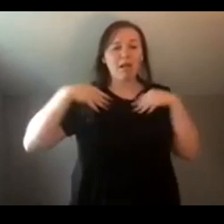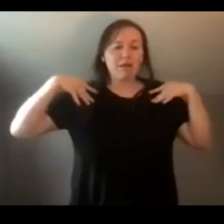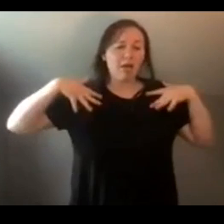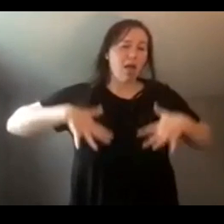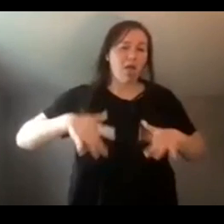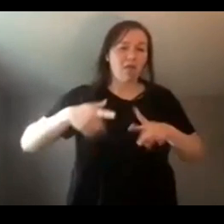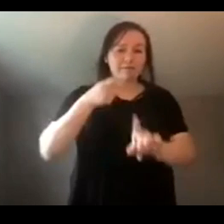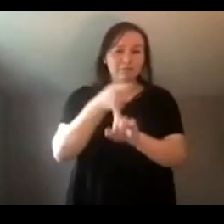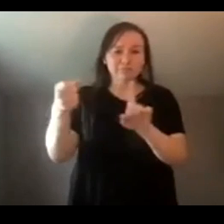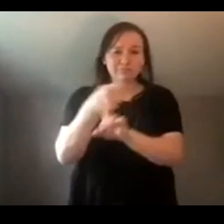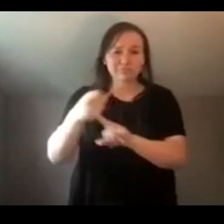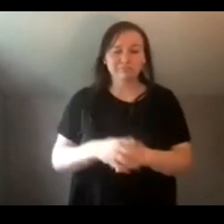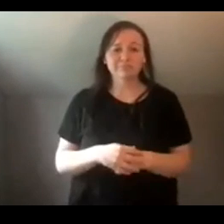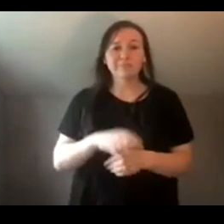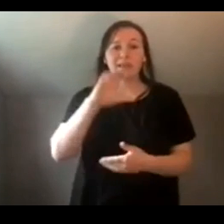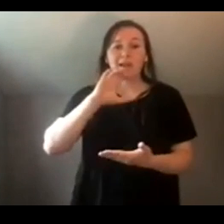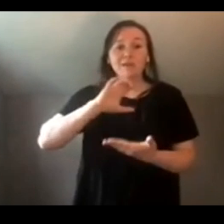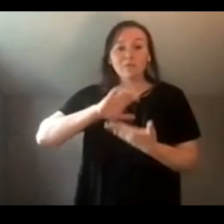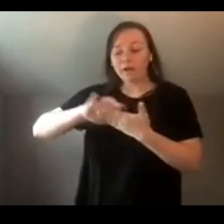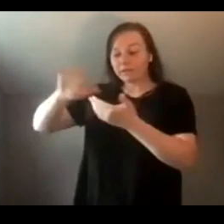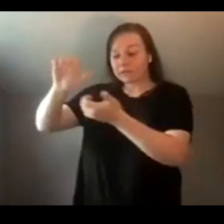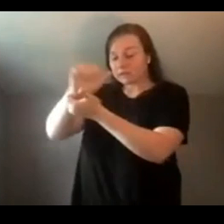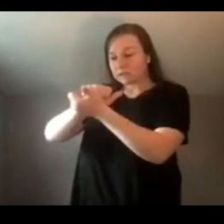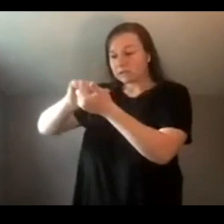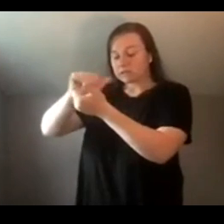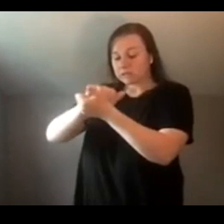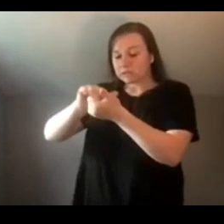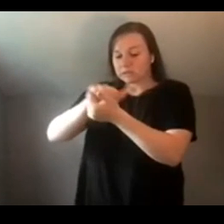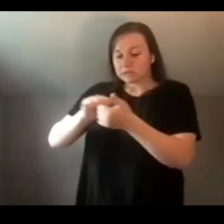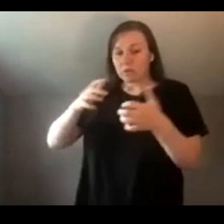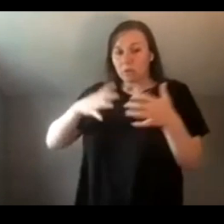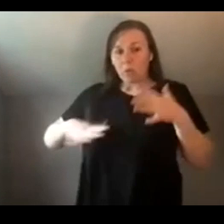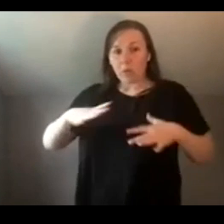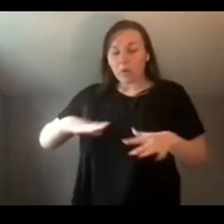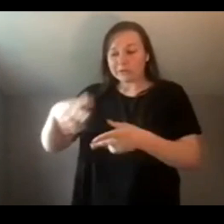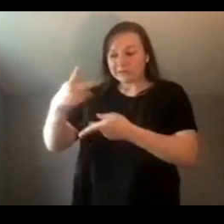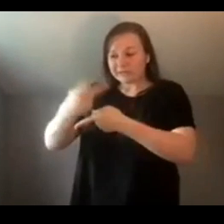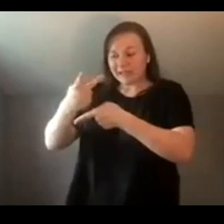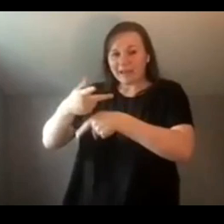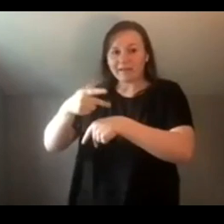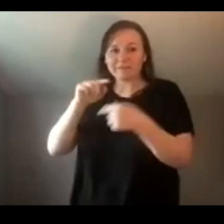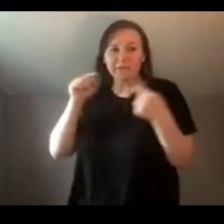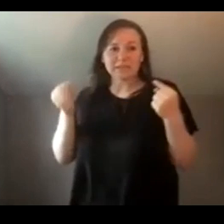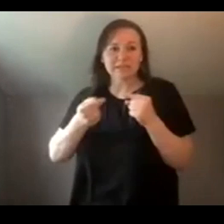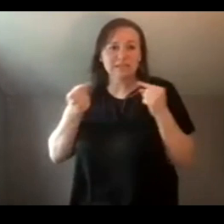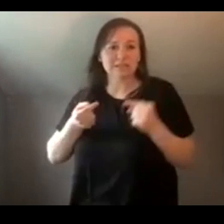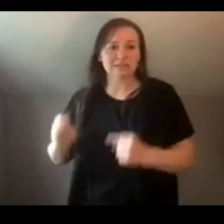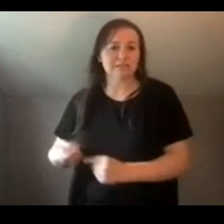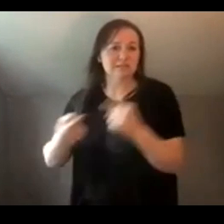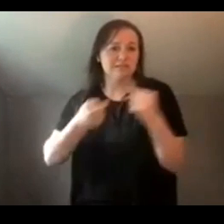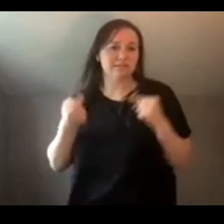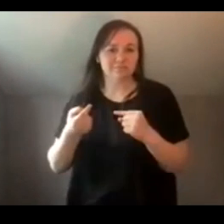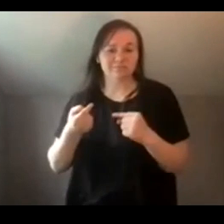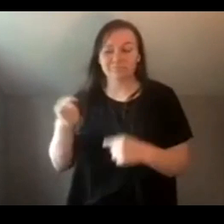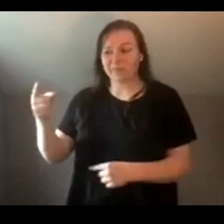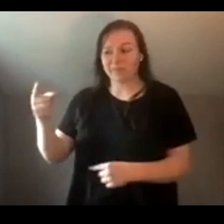wife would very patiently wash and iron his clothes and tend to his wounds. Spot